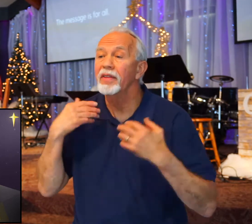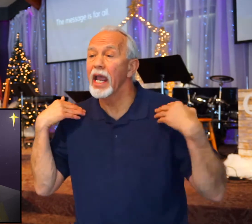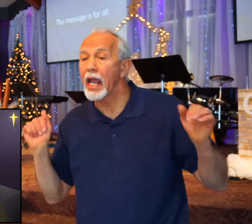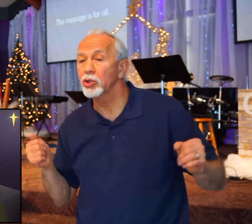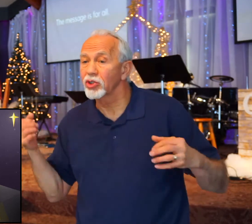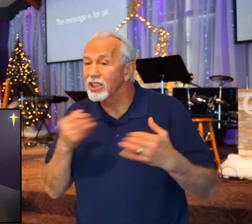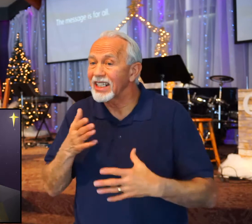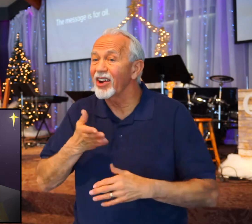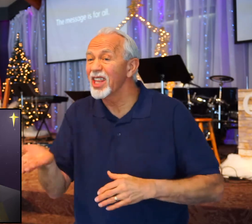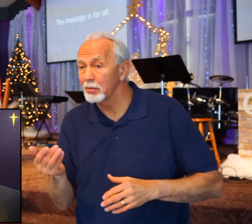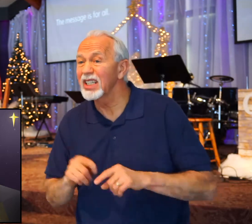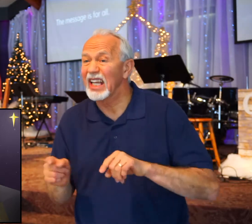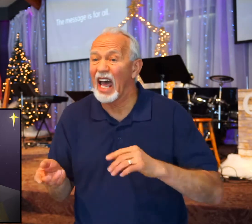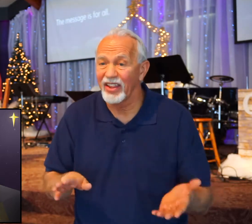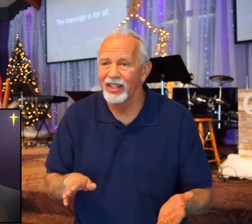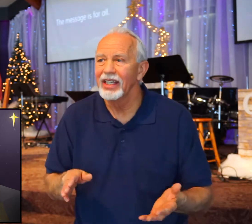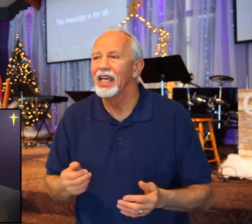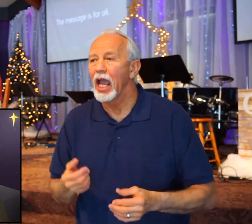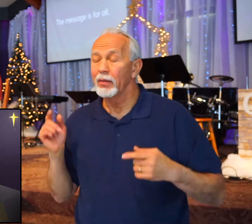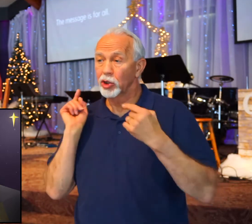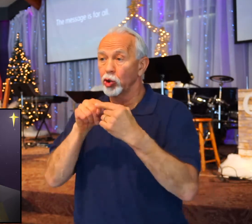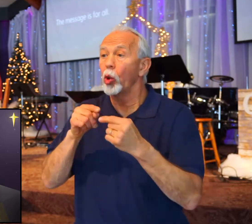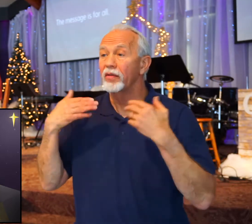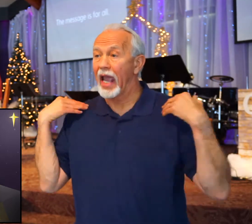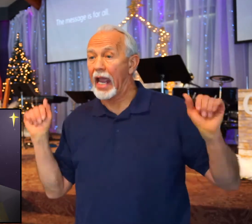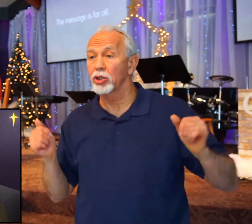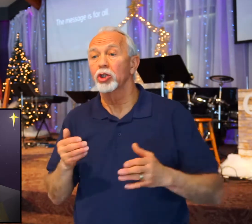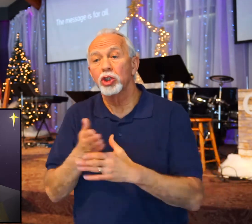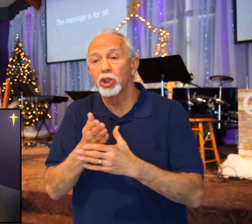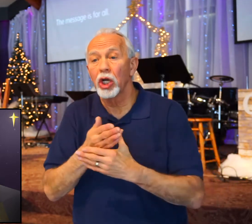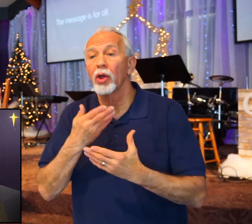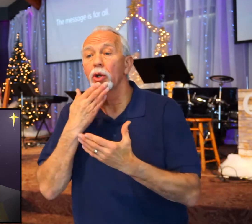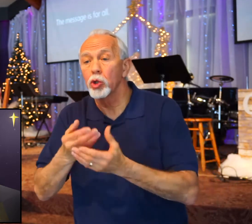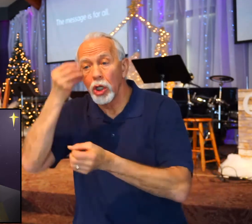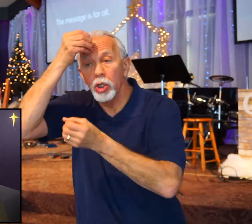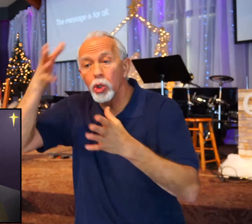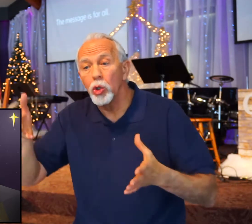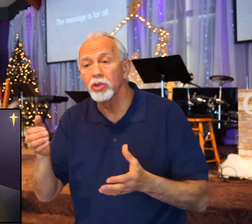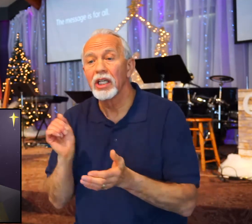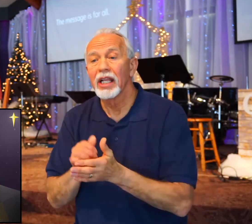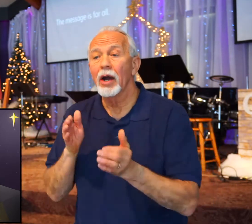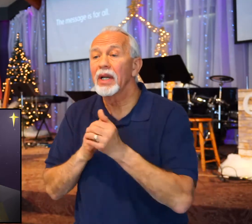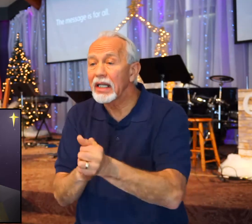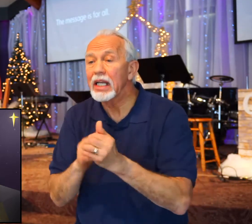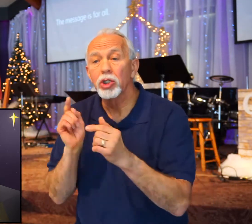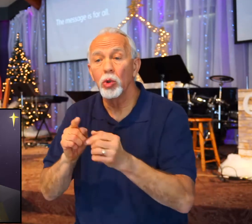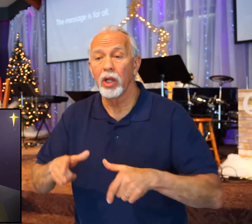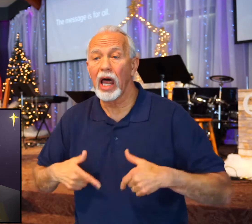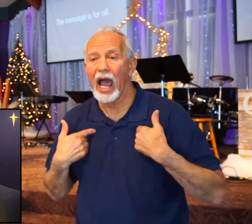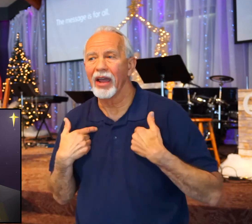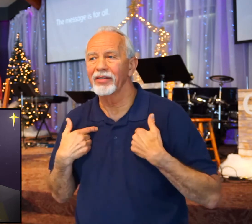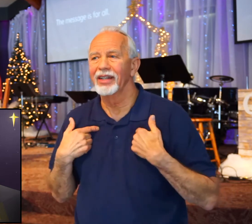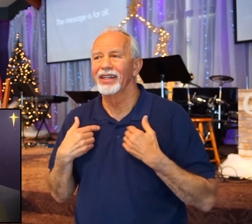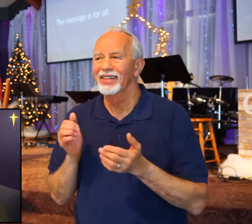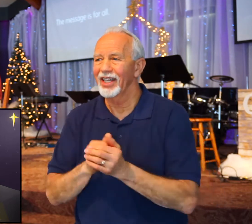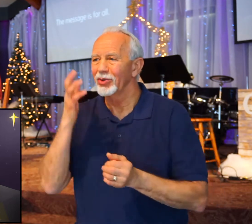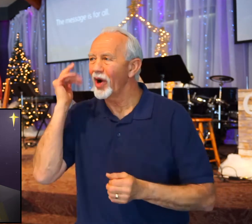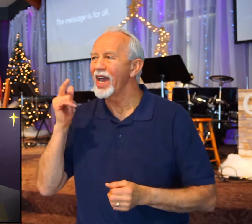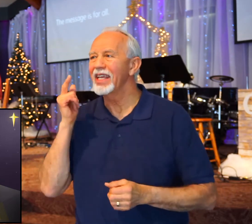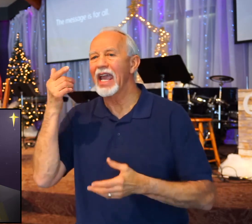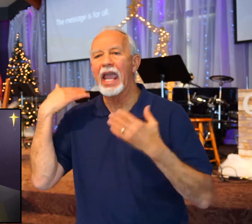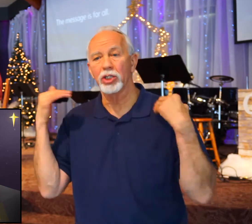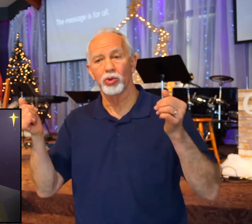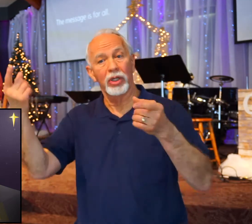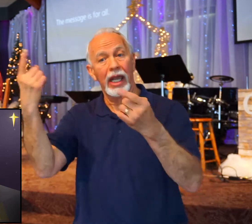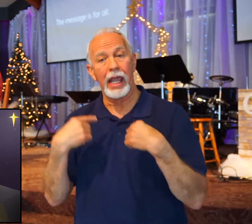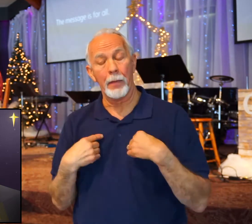scare them to death. It was the goal of the angel to share the good news that would lead to life. That's why the angel was there. And so